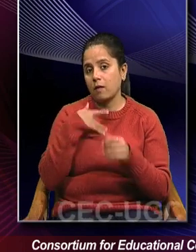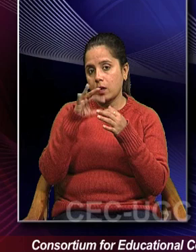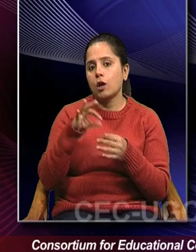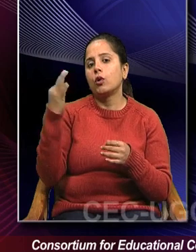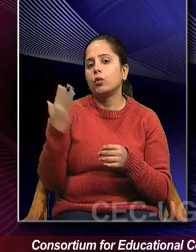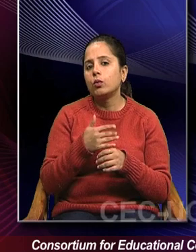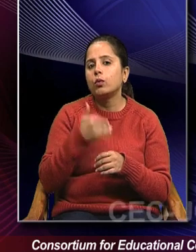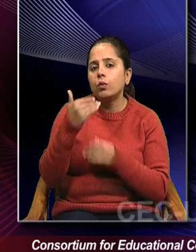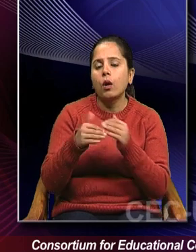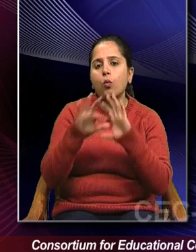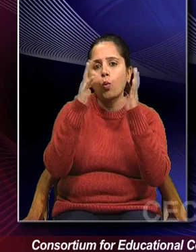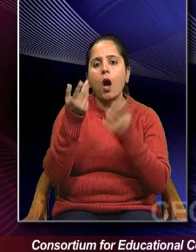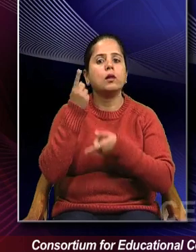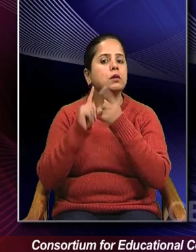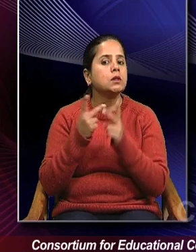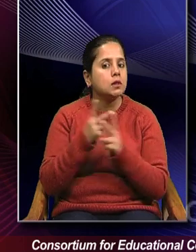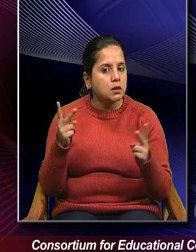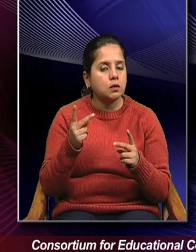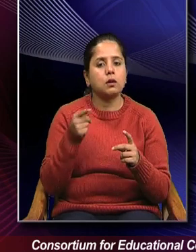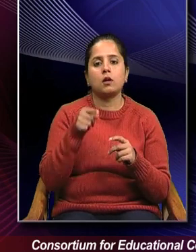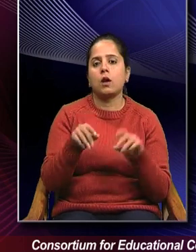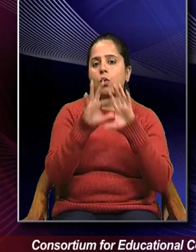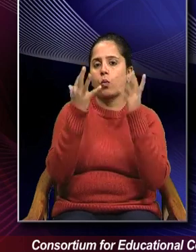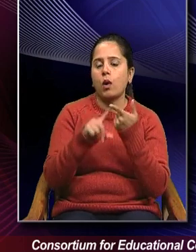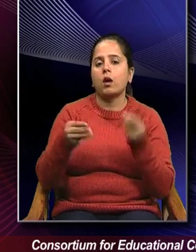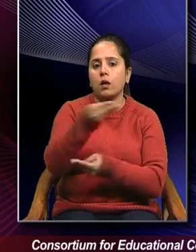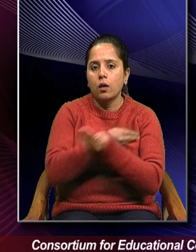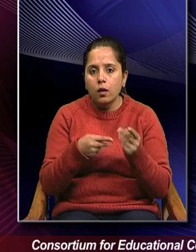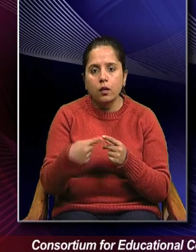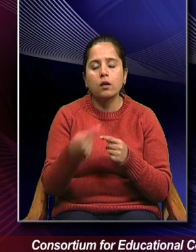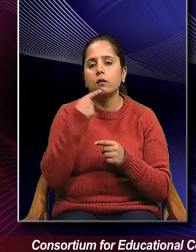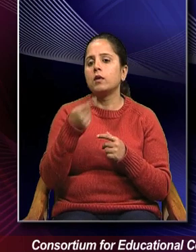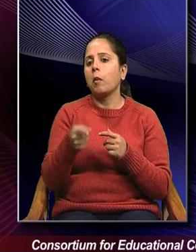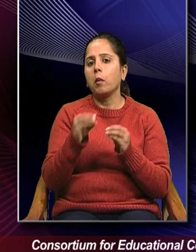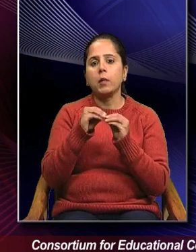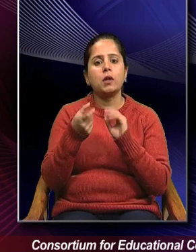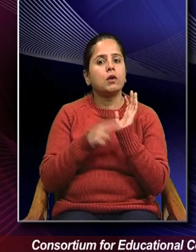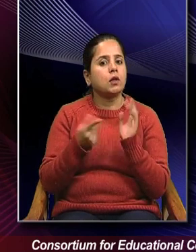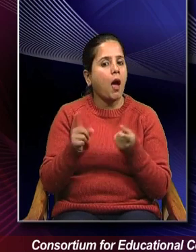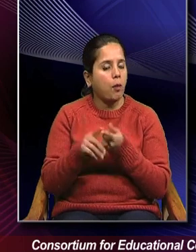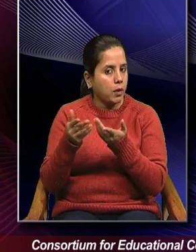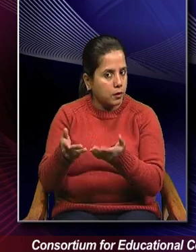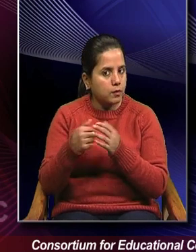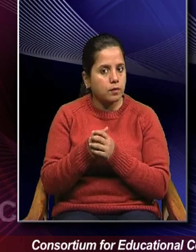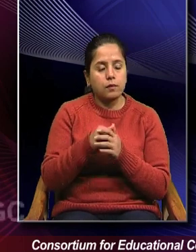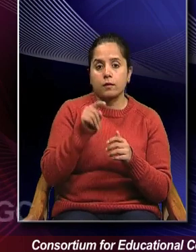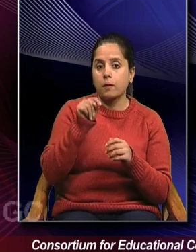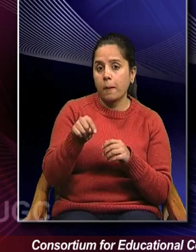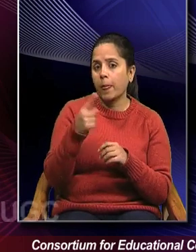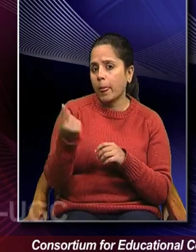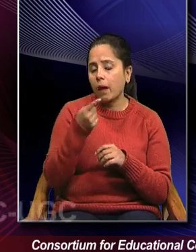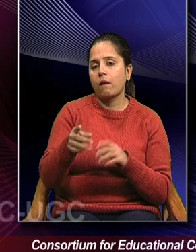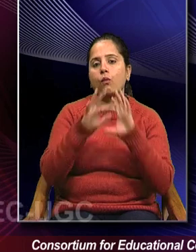unusual moment in the world history when world's economy was built around Britain, and when she was the only